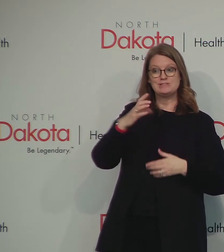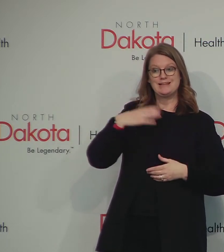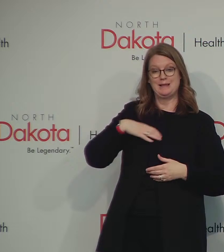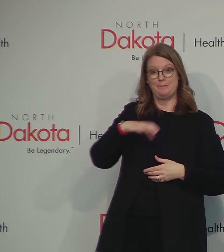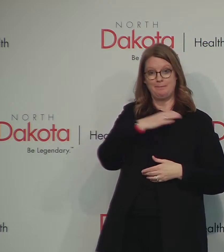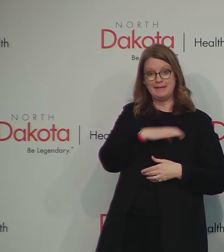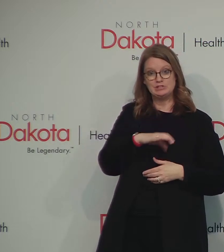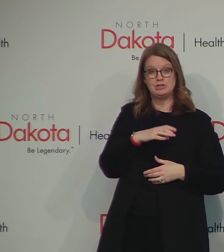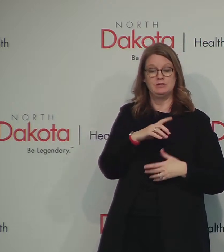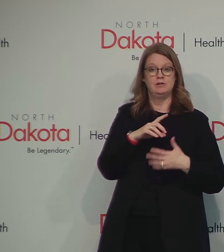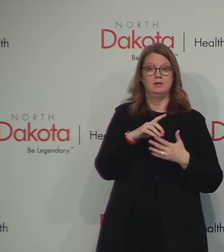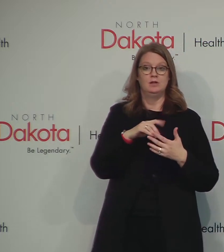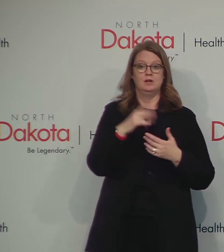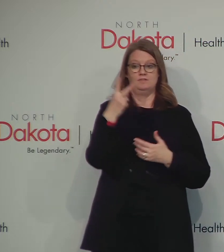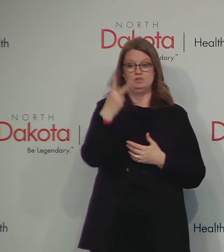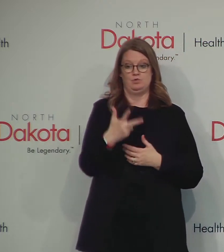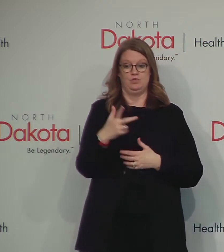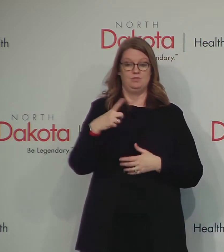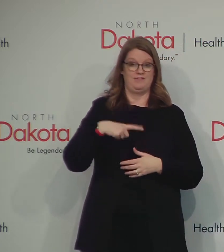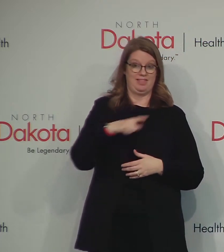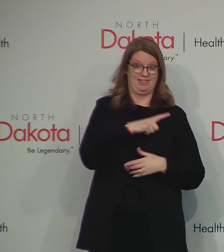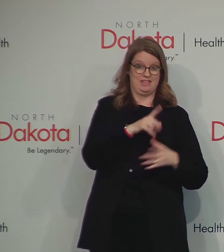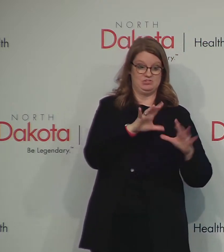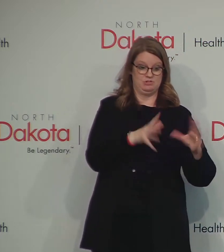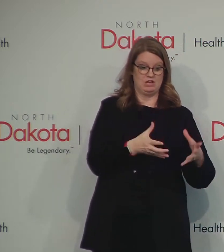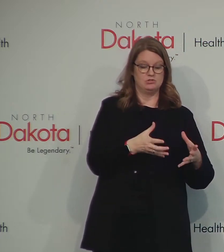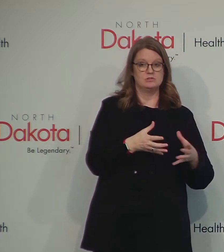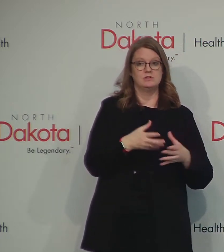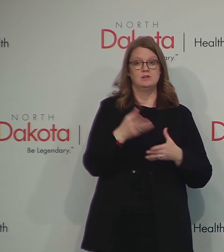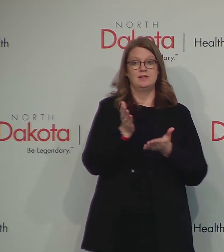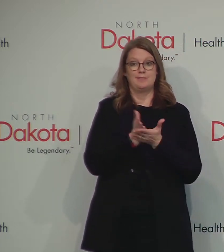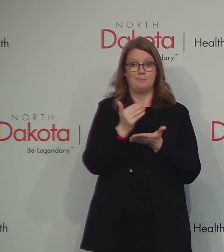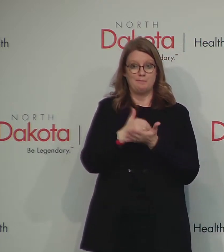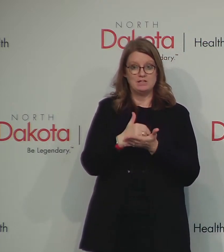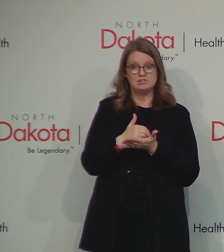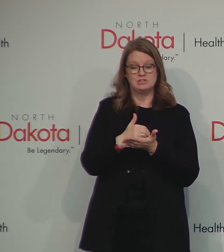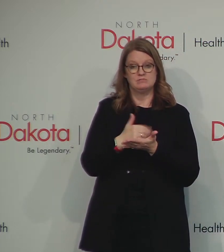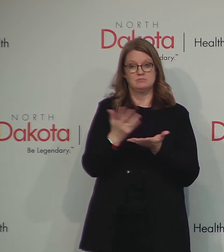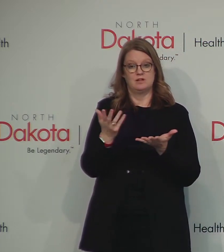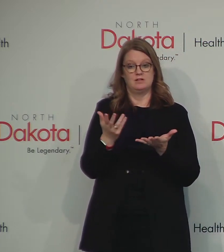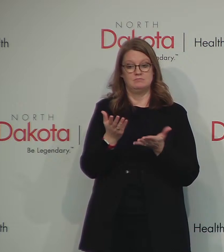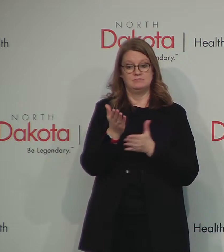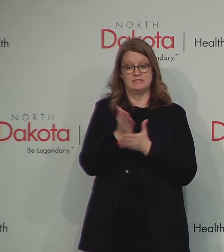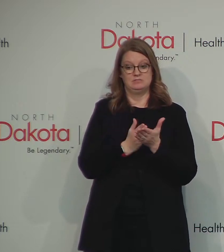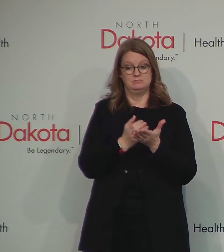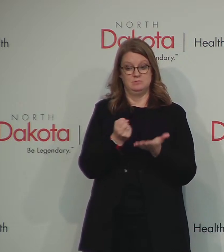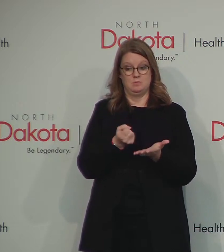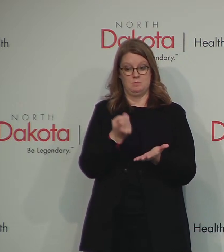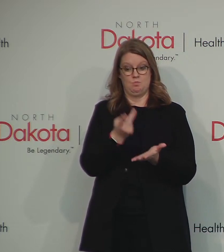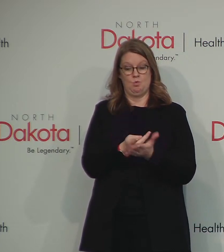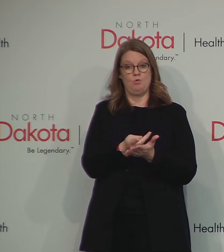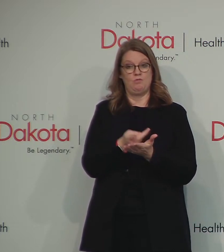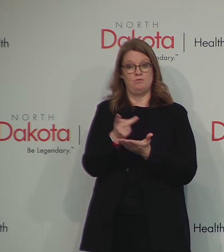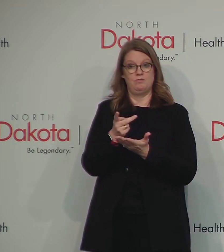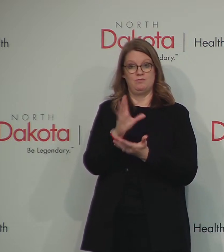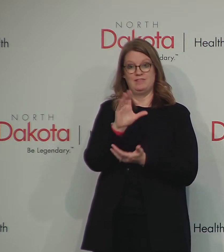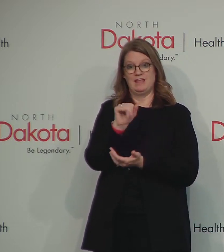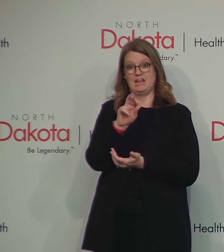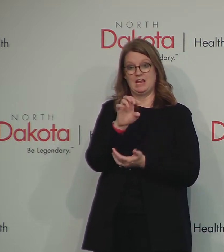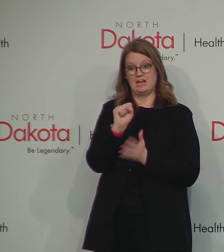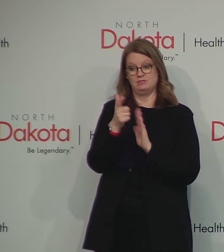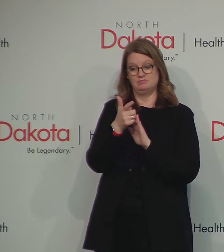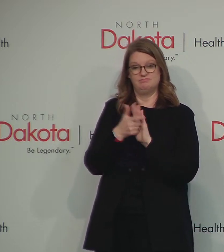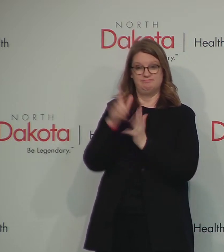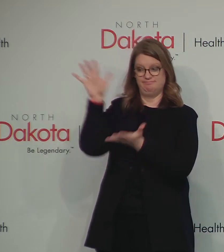Commission, which is made up of 2/3 legislators, the budget section, which met to approve the coronavirus relief funds